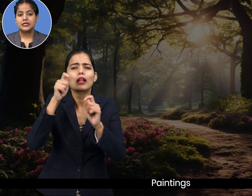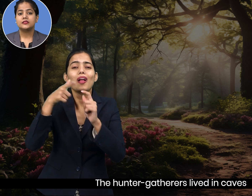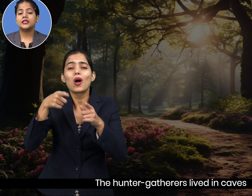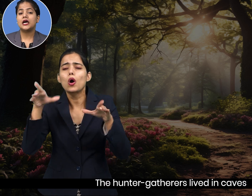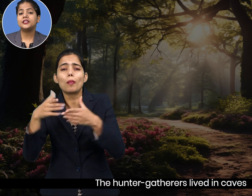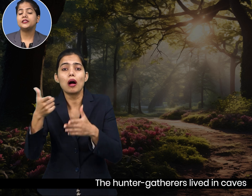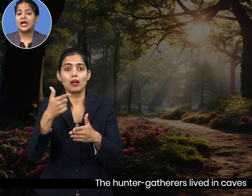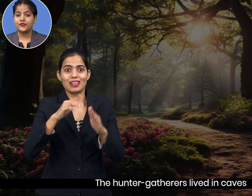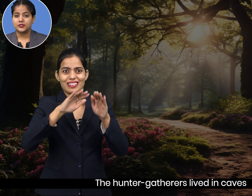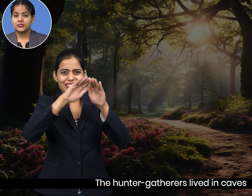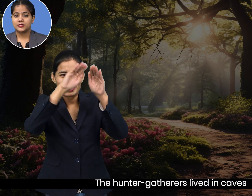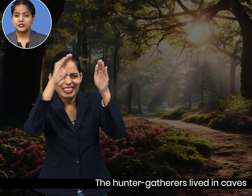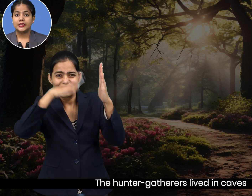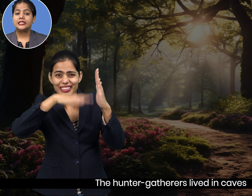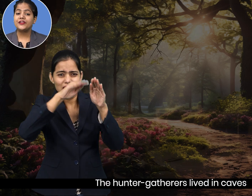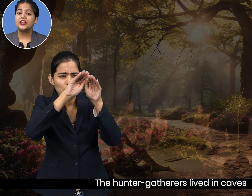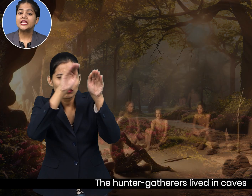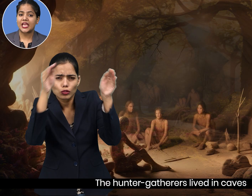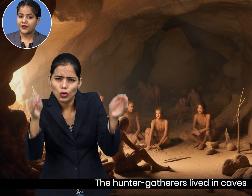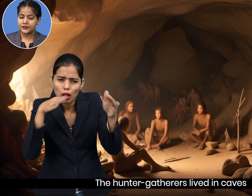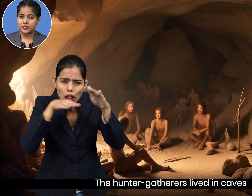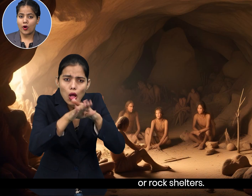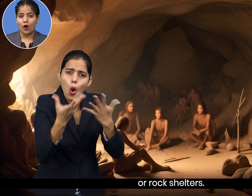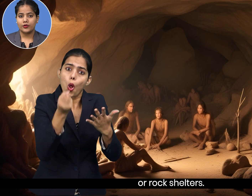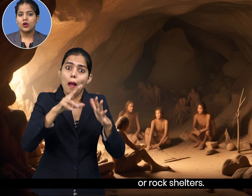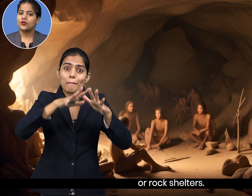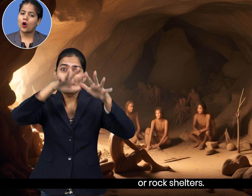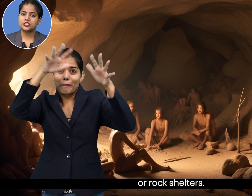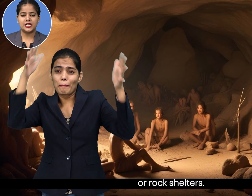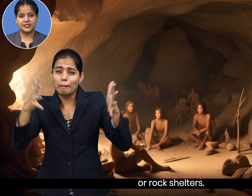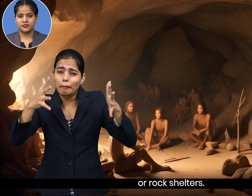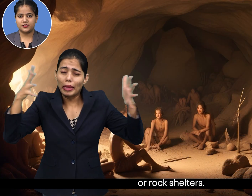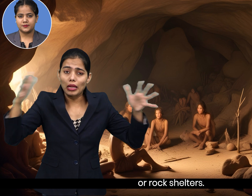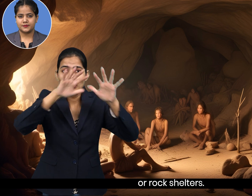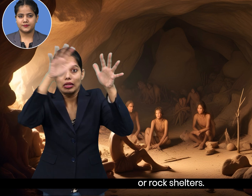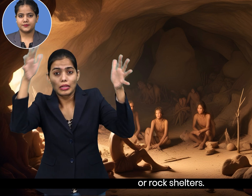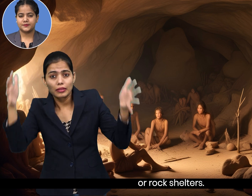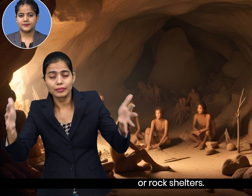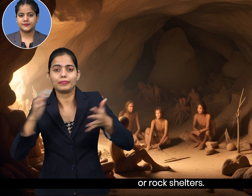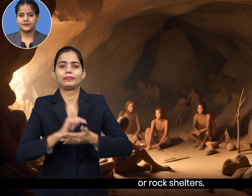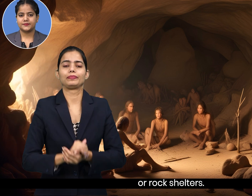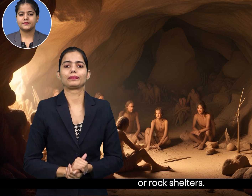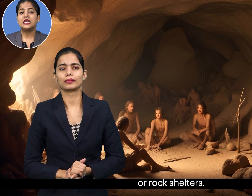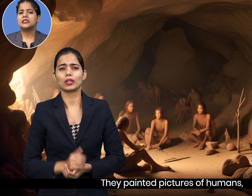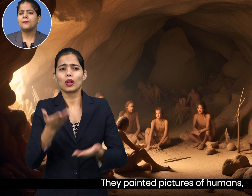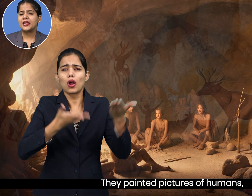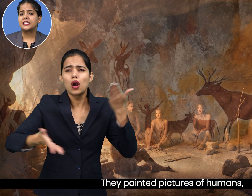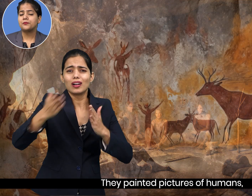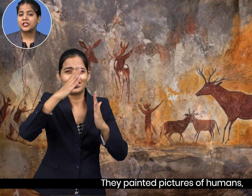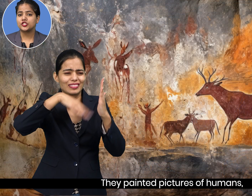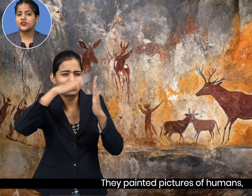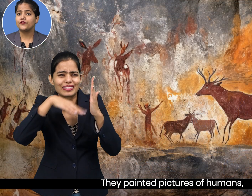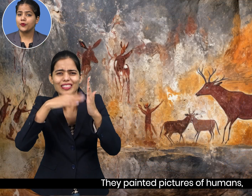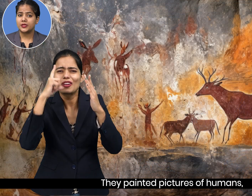Paintings. The hunter-gatherers lived in caves or rock shelters. They